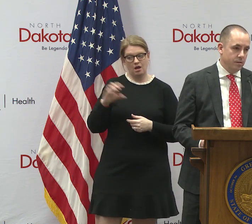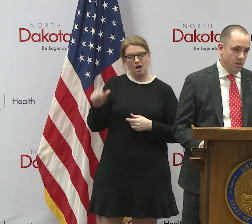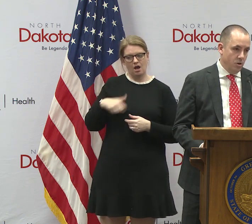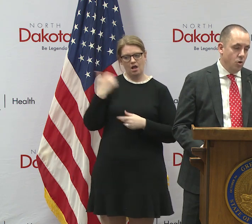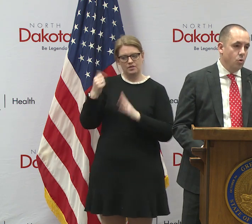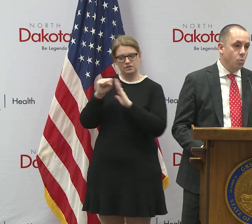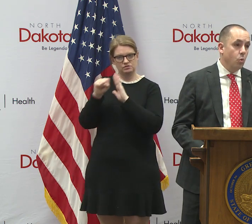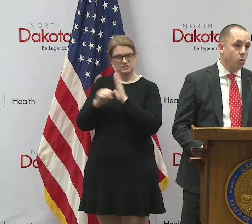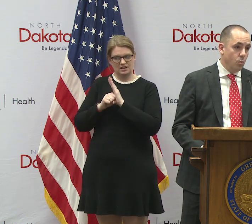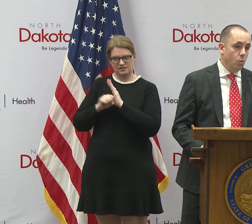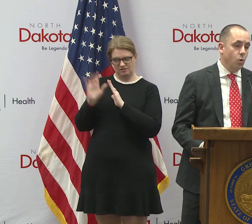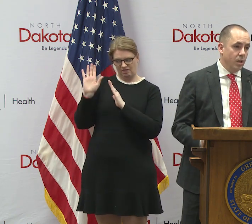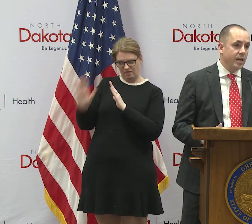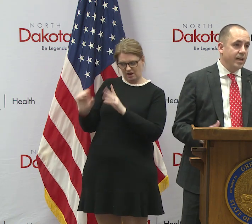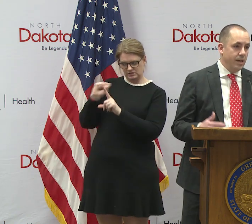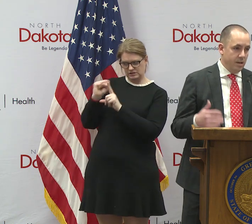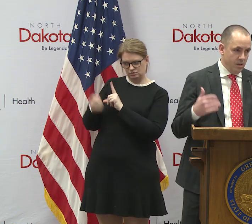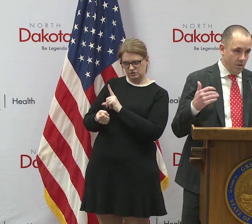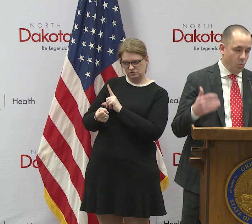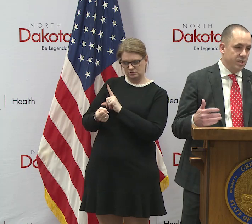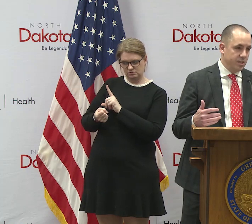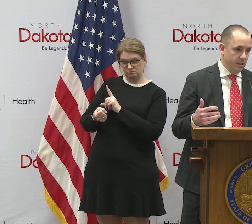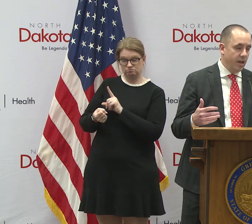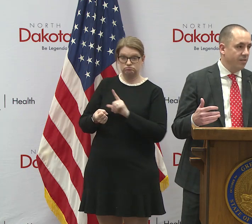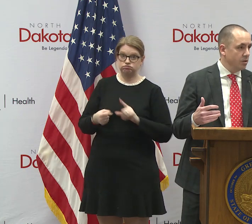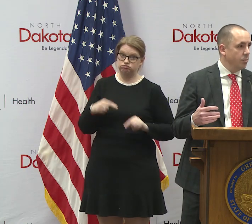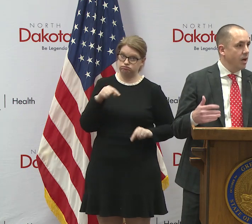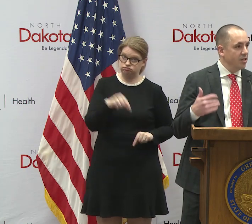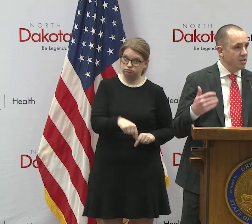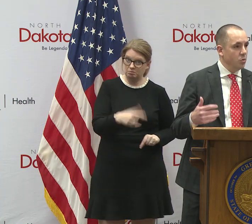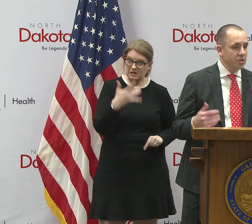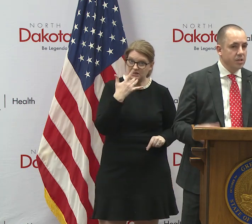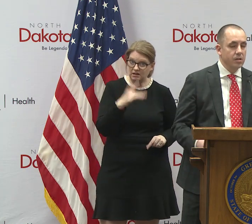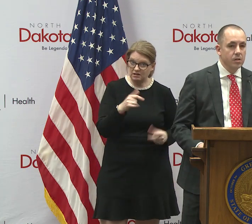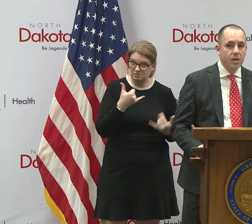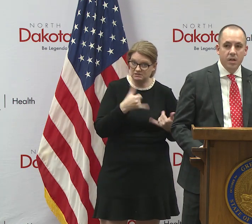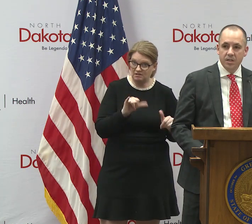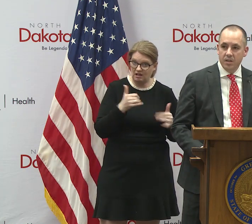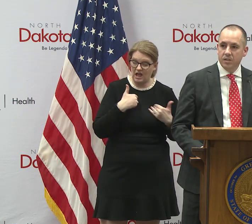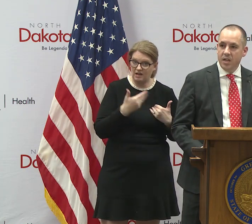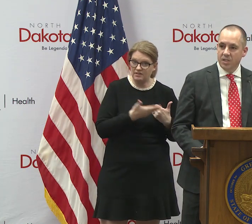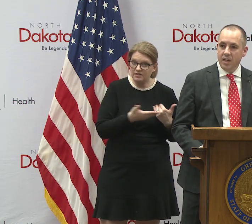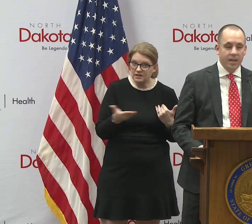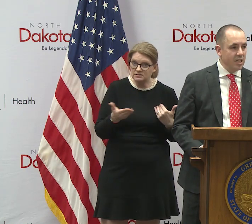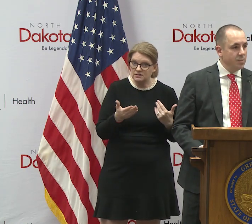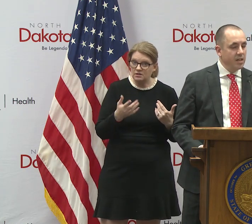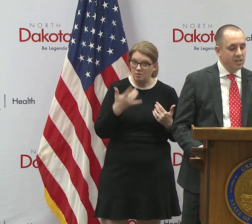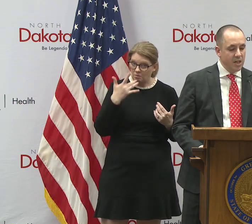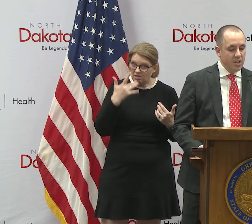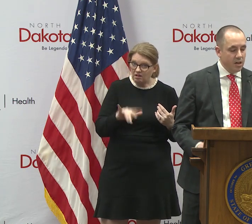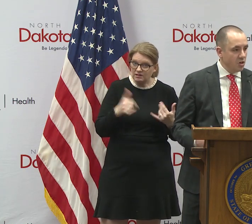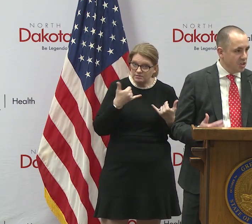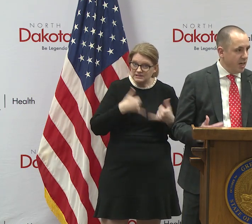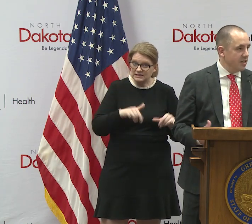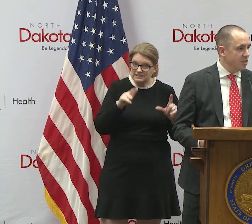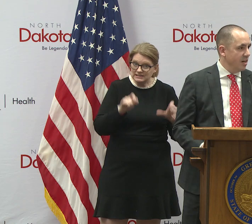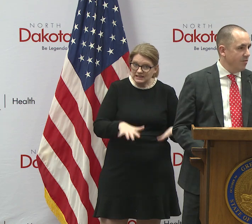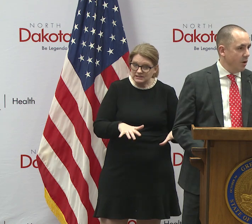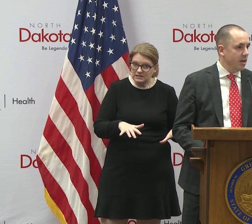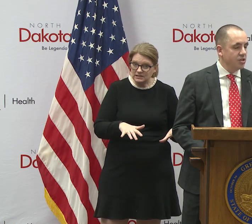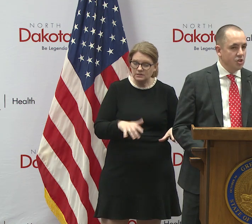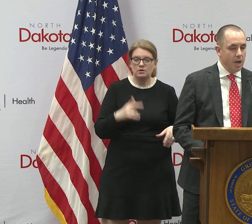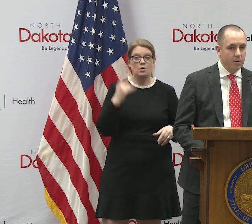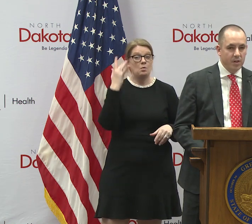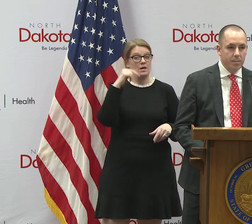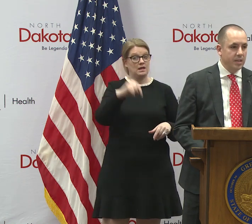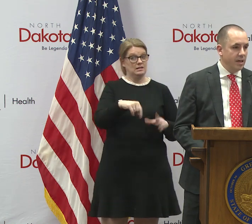currently, we're lucky that we still have supplies, that we're still still testing, and that's because I think our state has done a